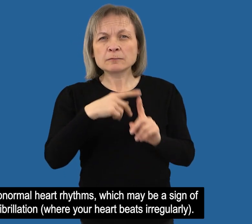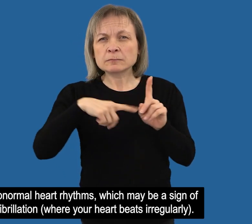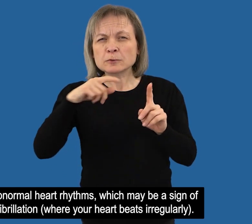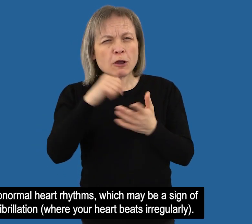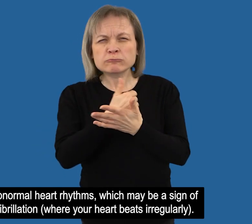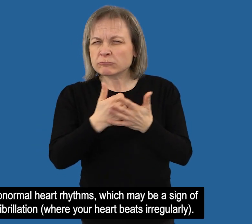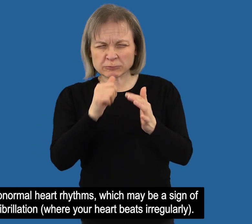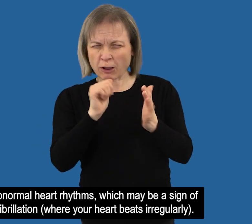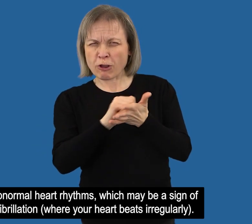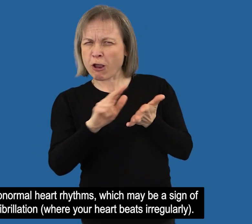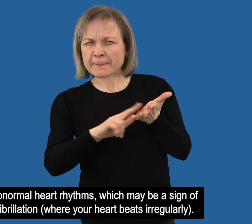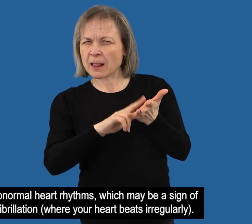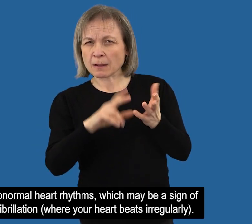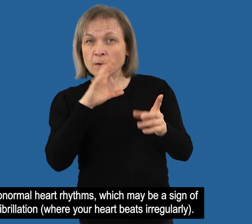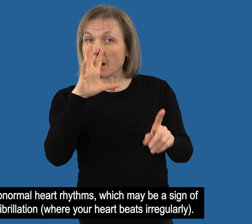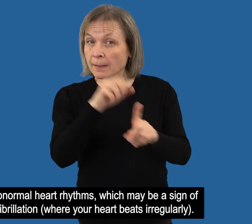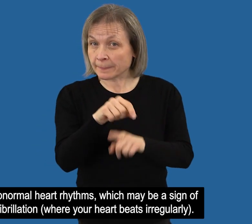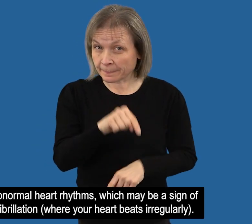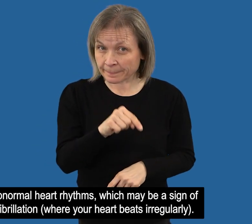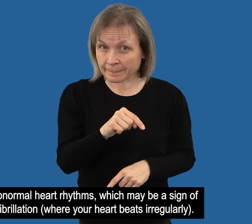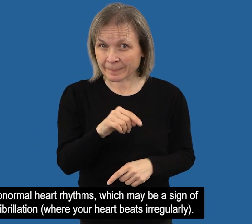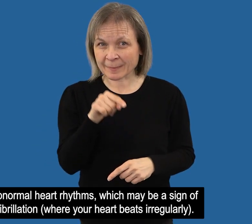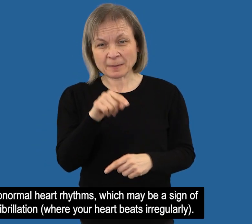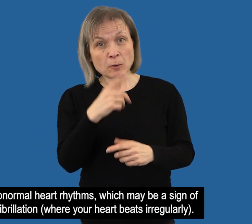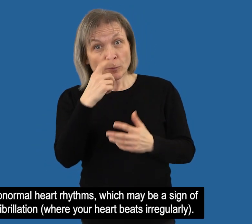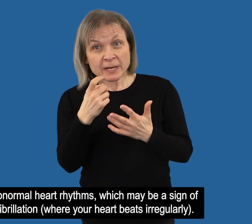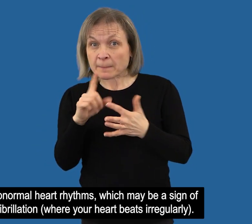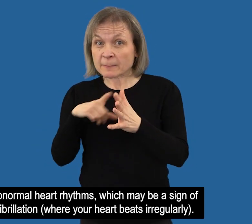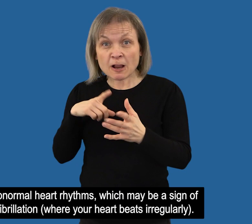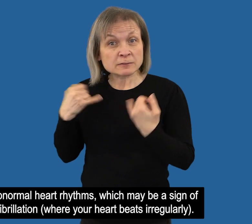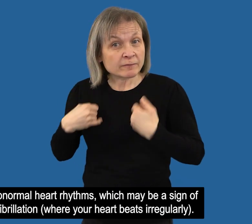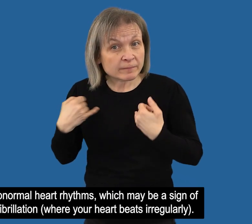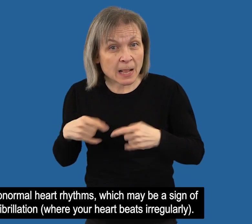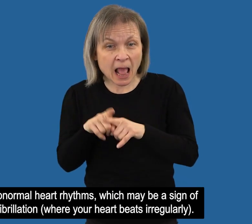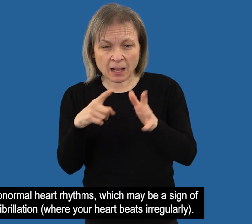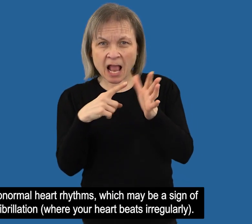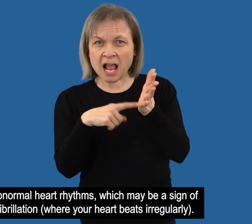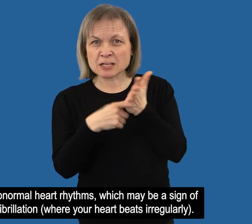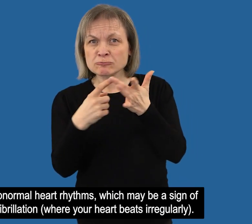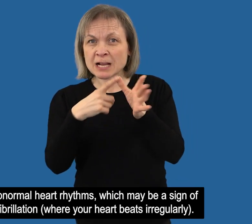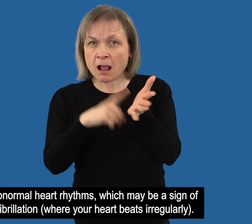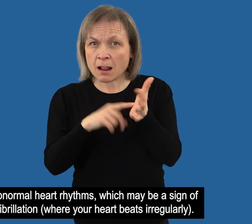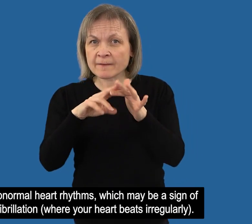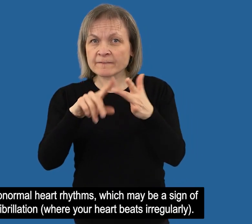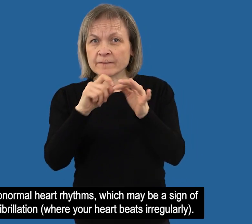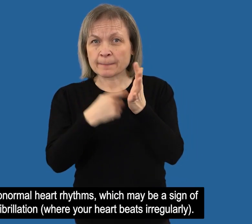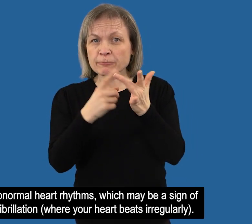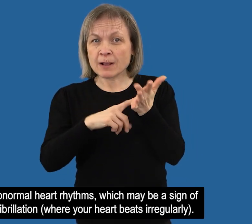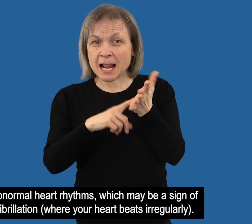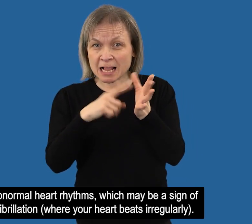An ECG can detect abnormal heart rhythms, which may be a sign of conditions like atrial fibrillation, where your